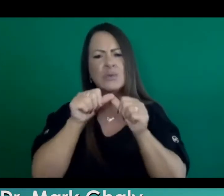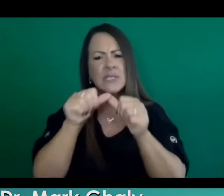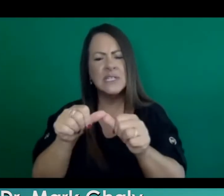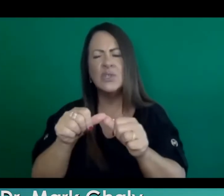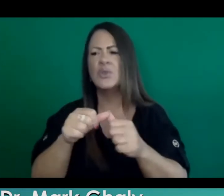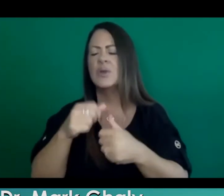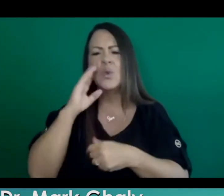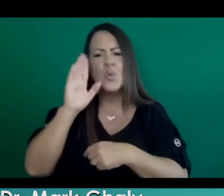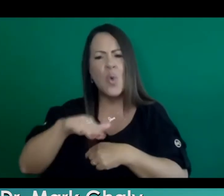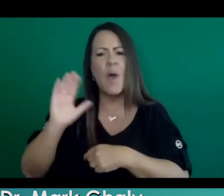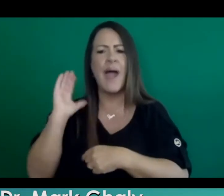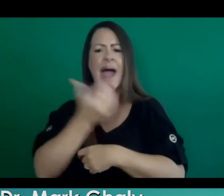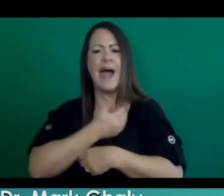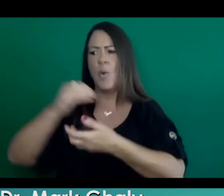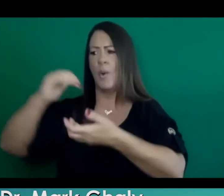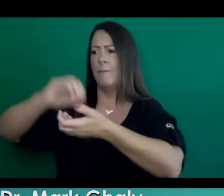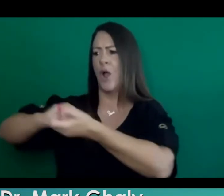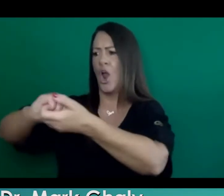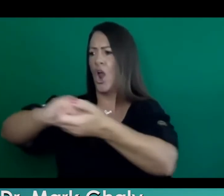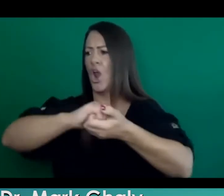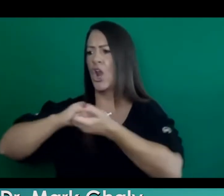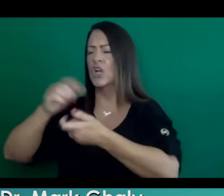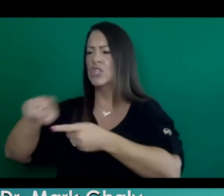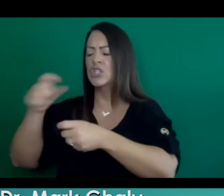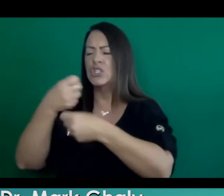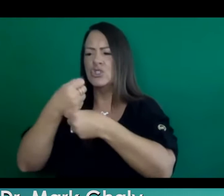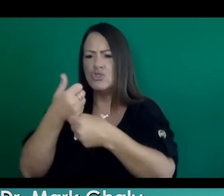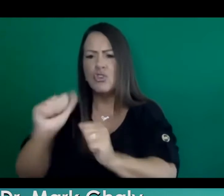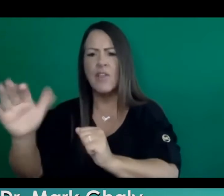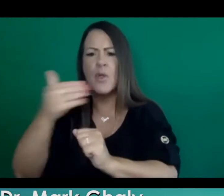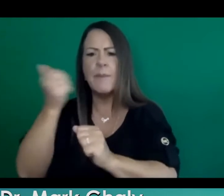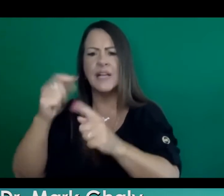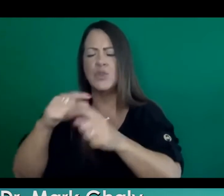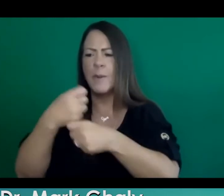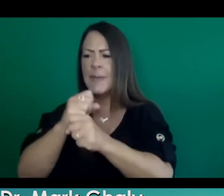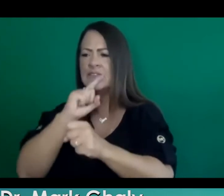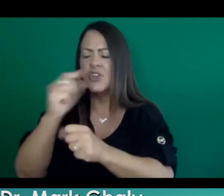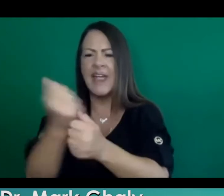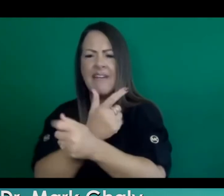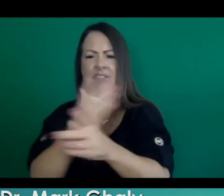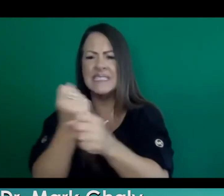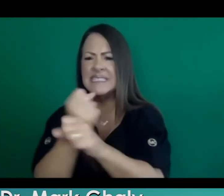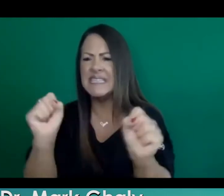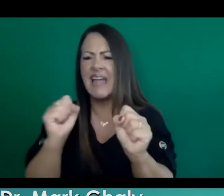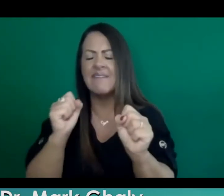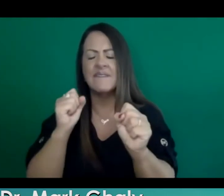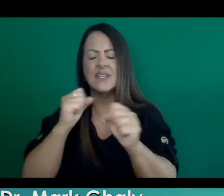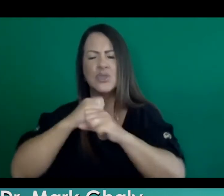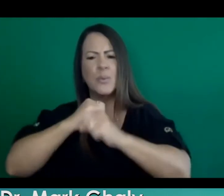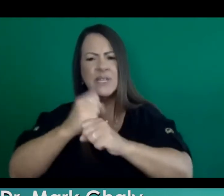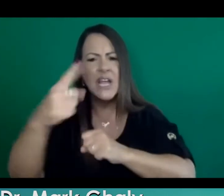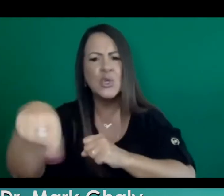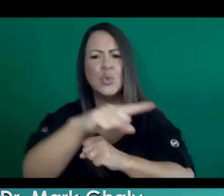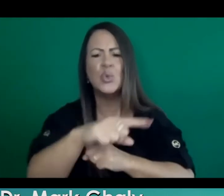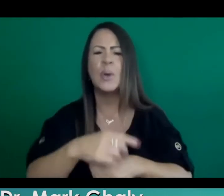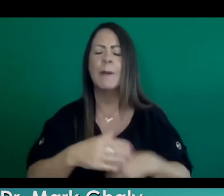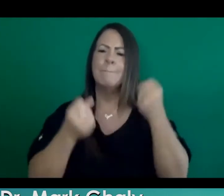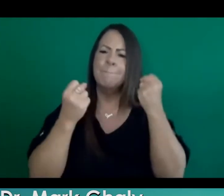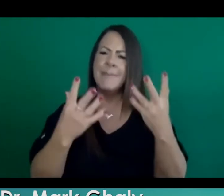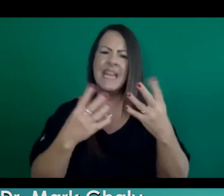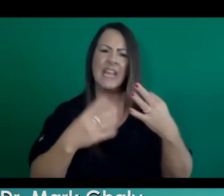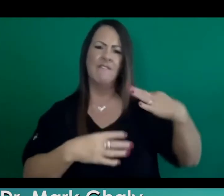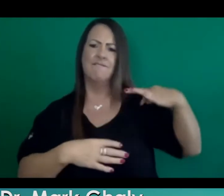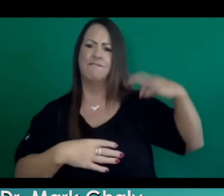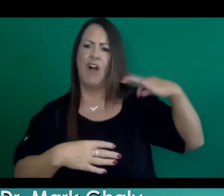night trying to create the safest environments for the Californians who are impacted, to the thousands of volunteers who've donated their time